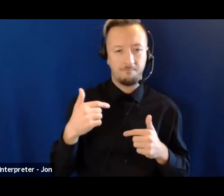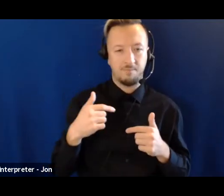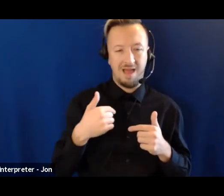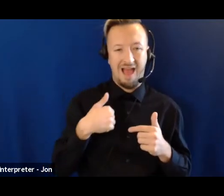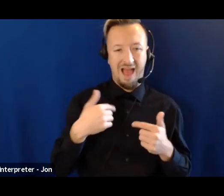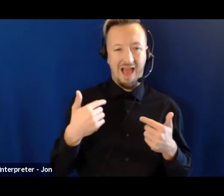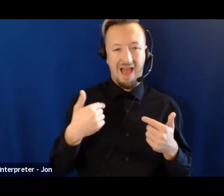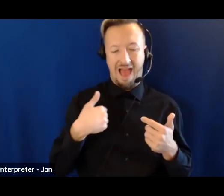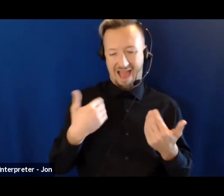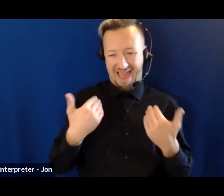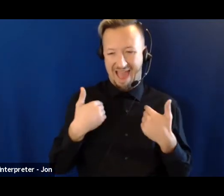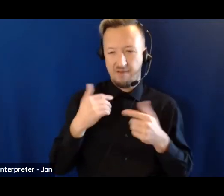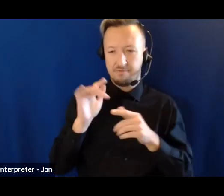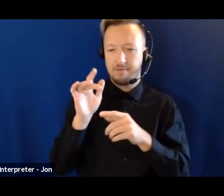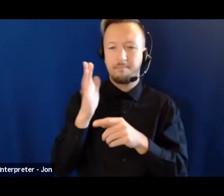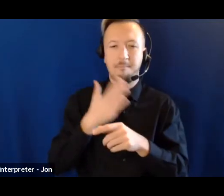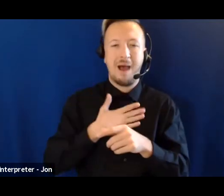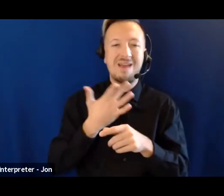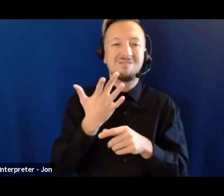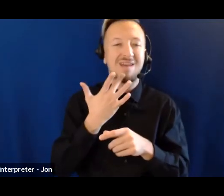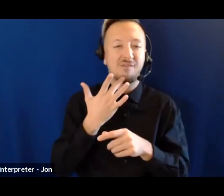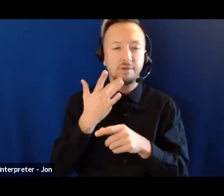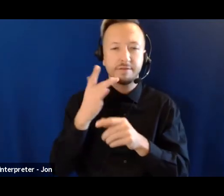these on my computer, on my,